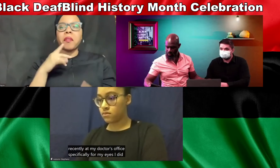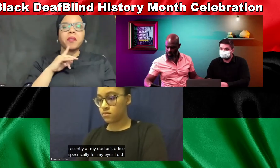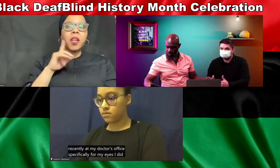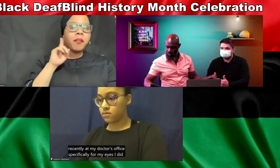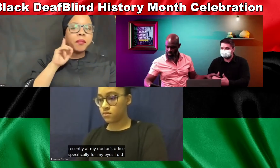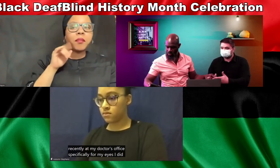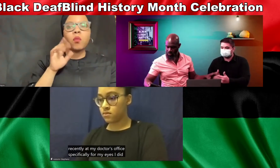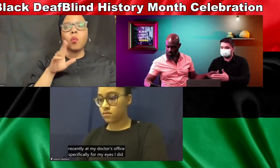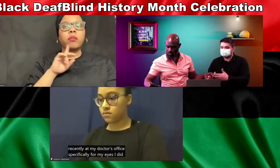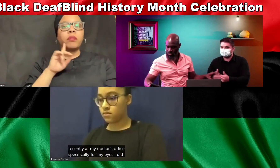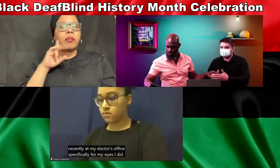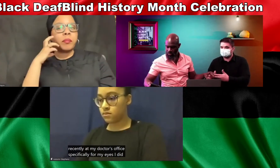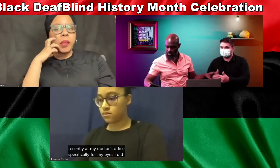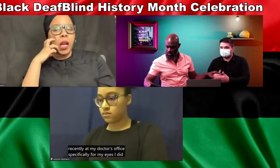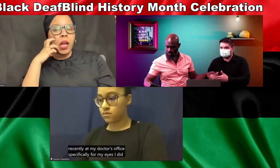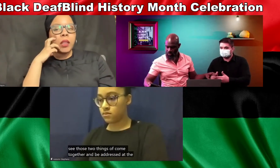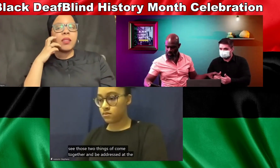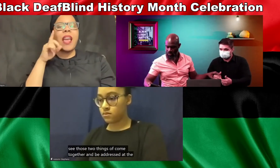be addressed at the same time.